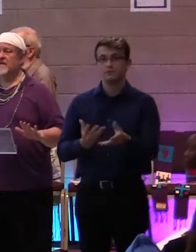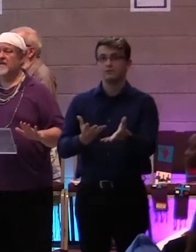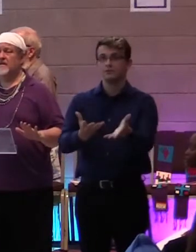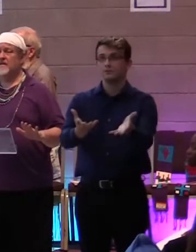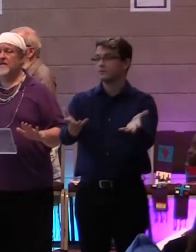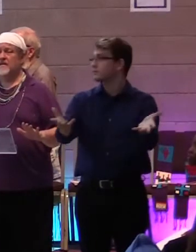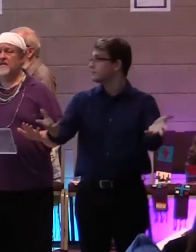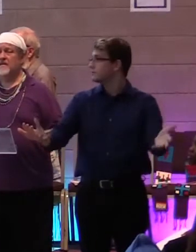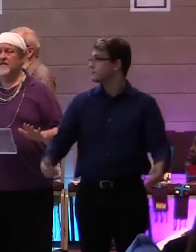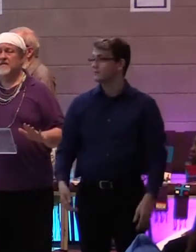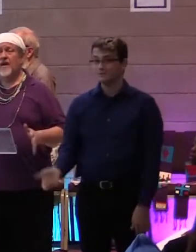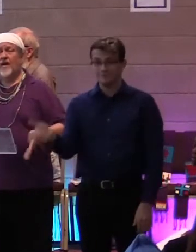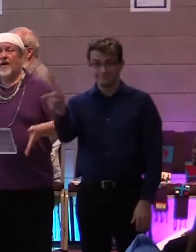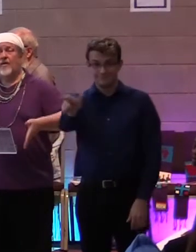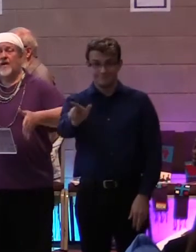peace.